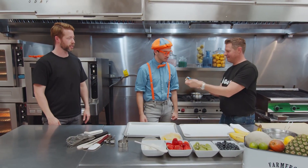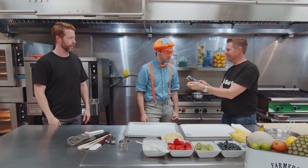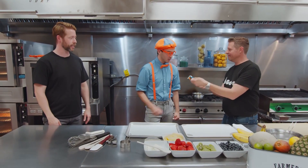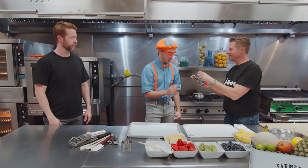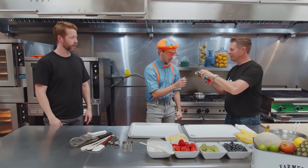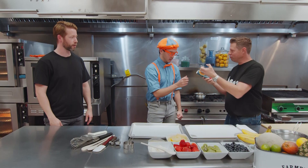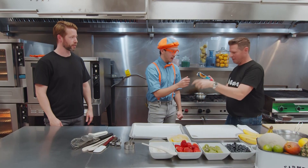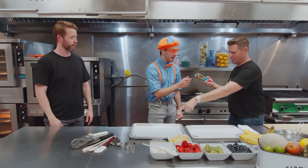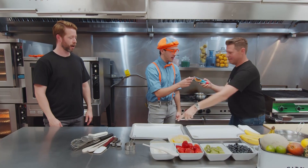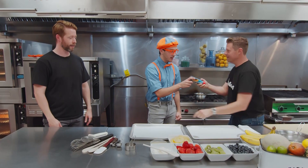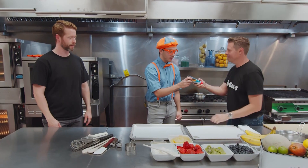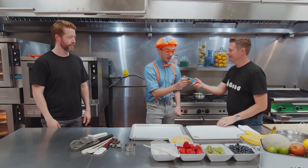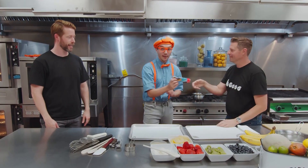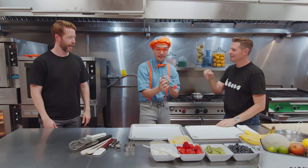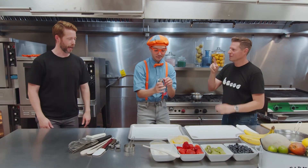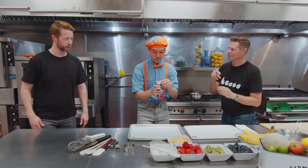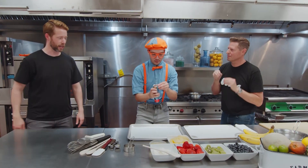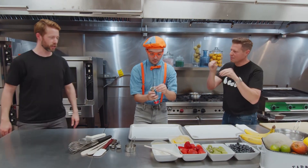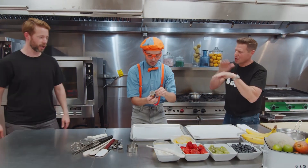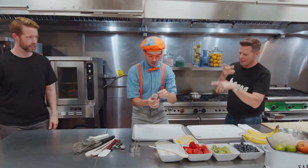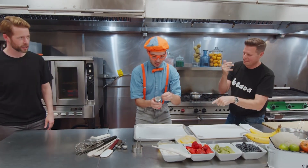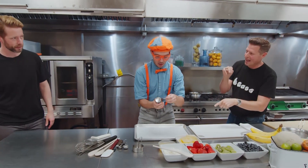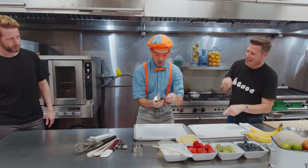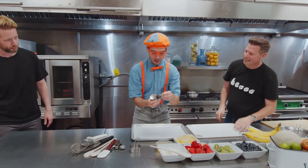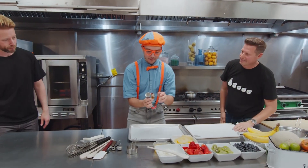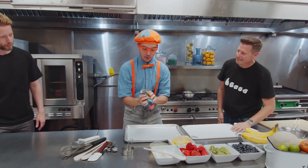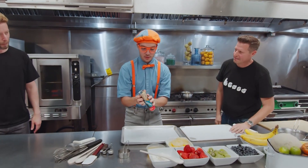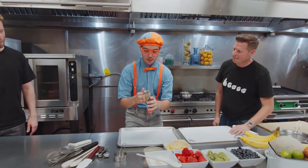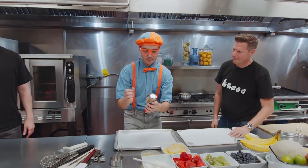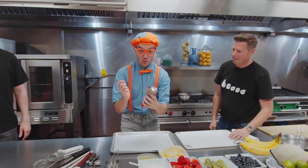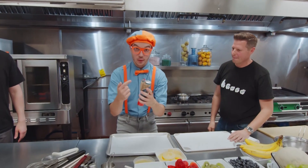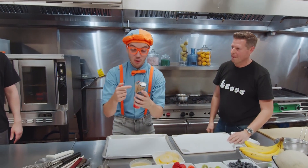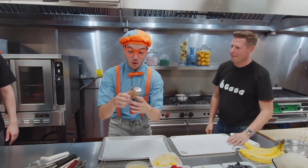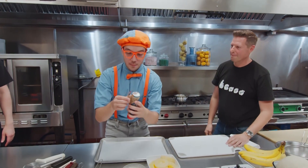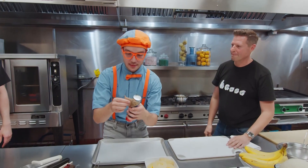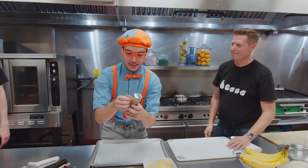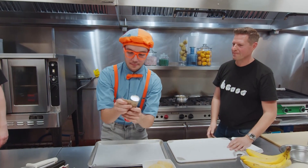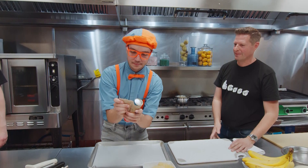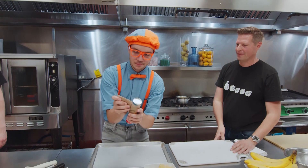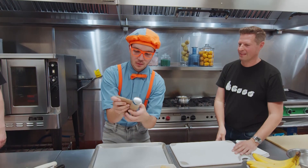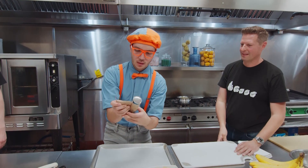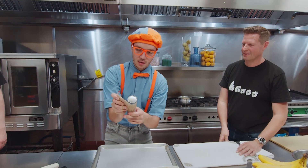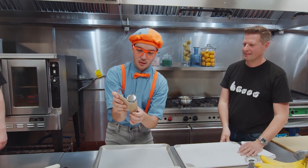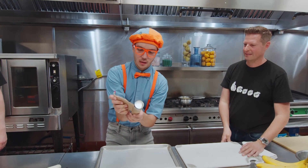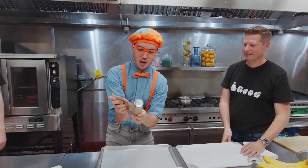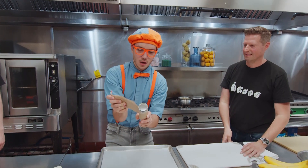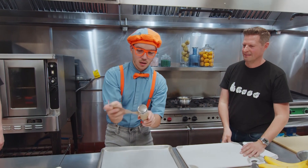So, can you take this and rip this part off? Okay! And put down the crust? Okay, first, we're going to open this up,